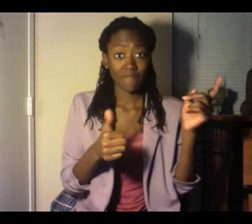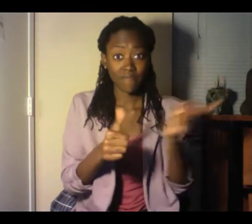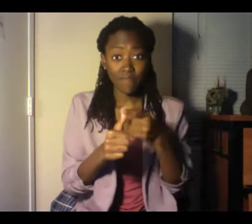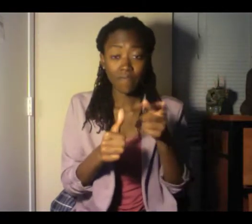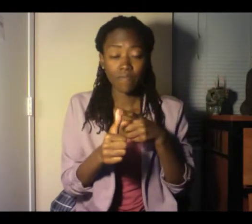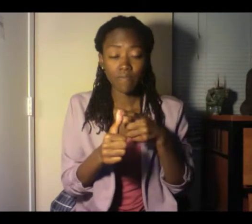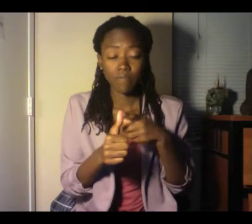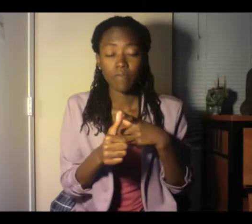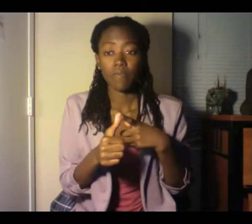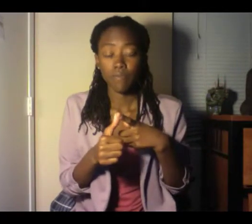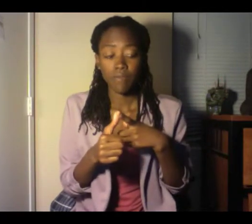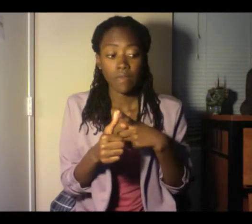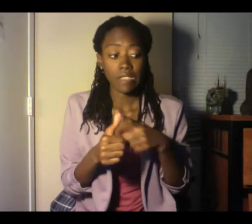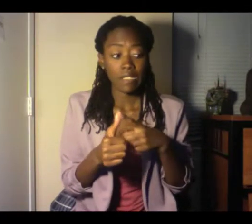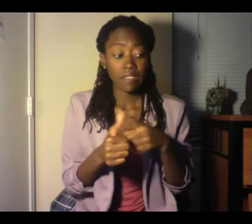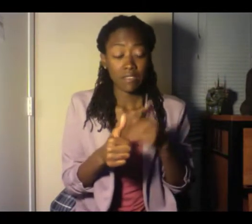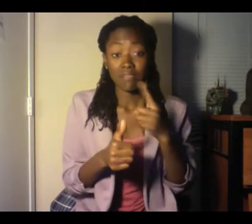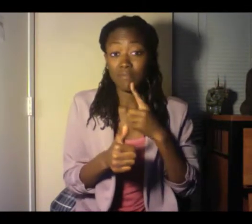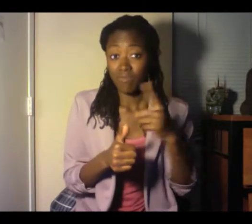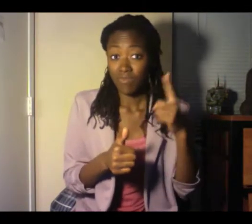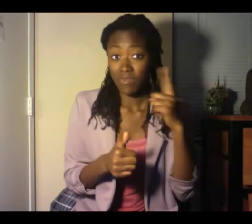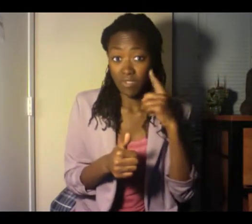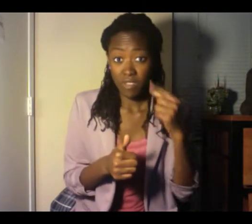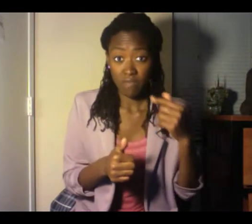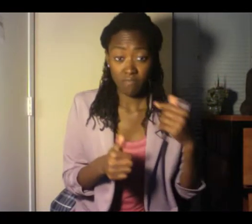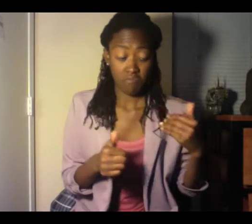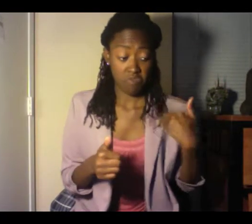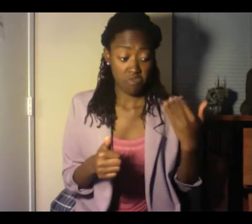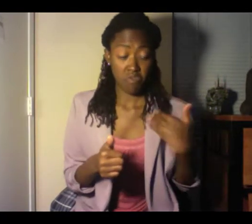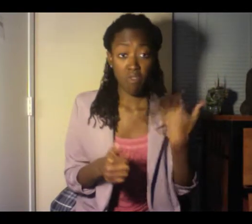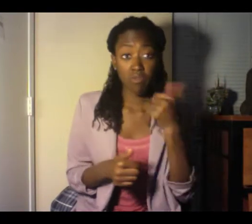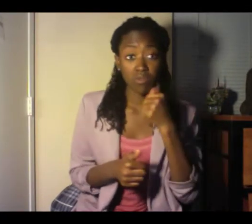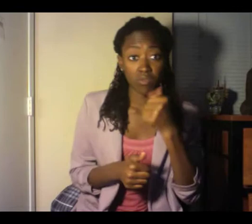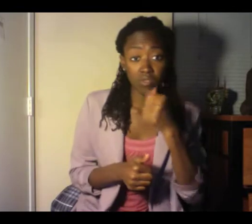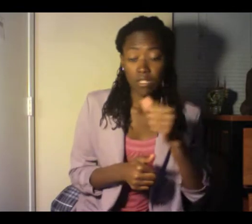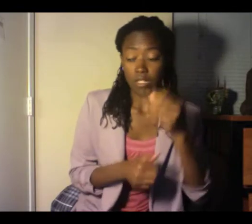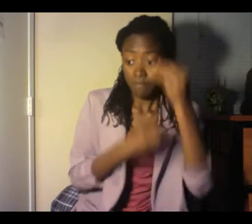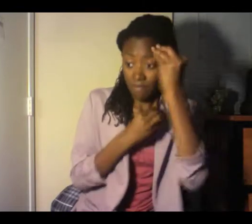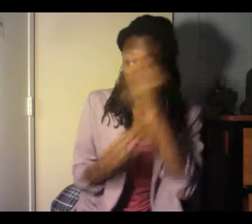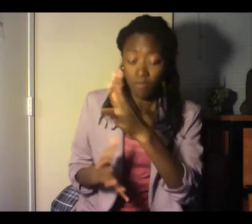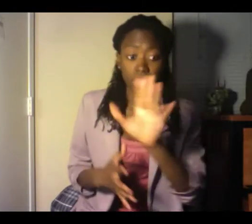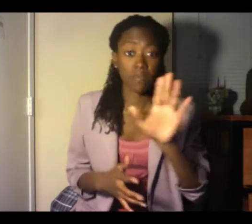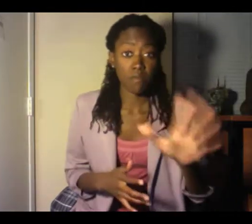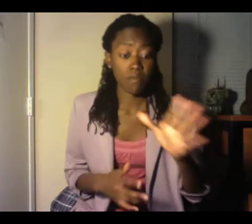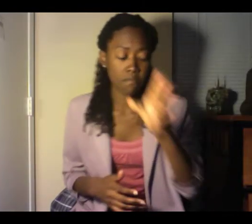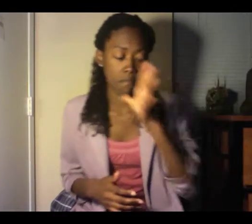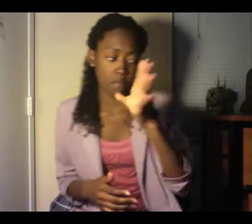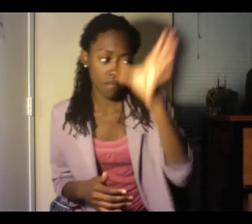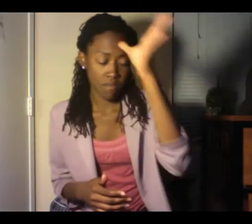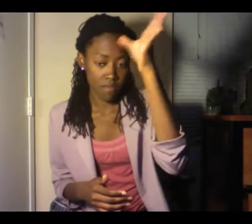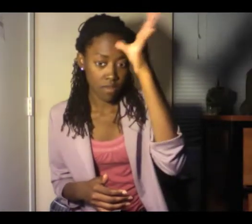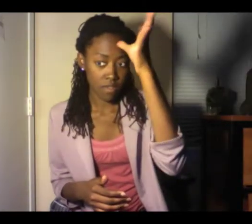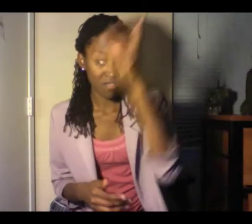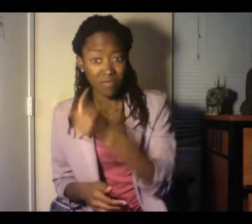devastated when her deaf daughter told her and her father that they could no longer sign to